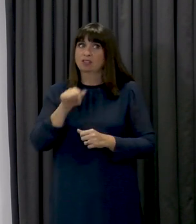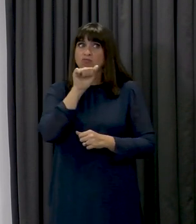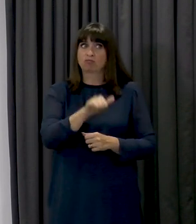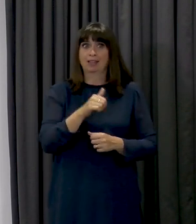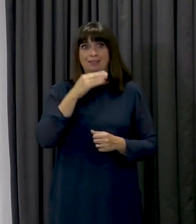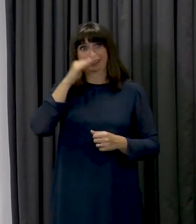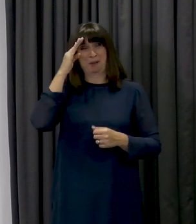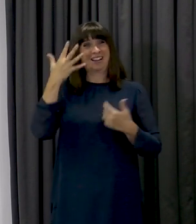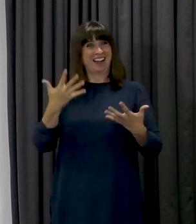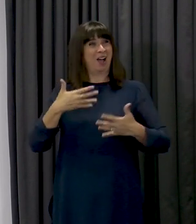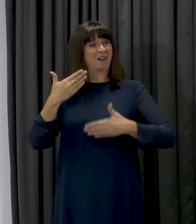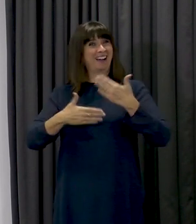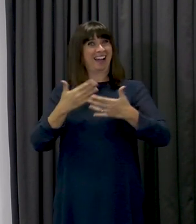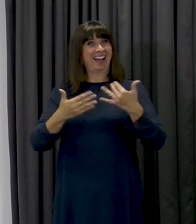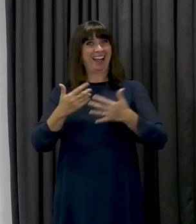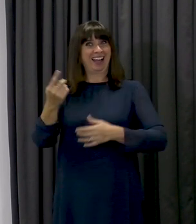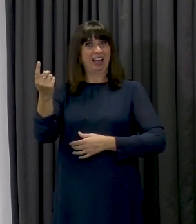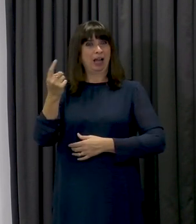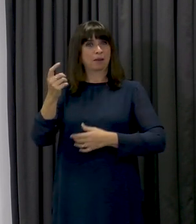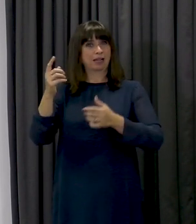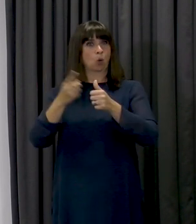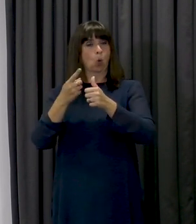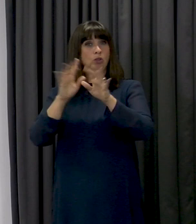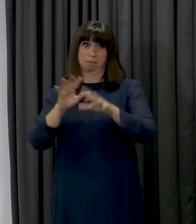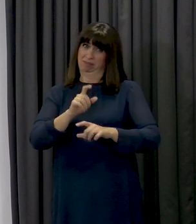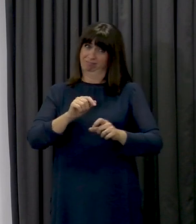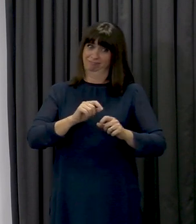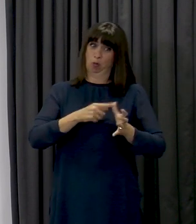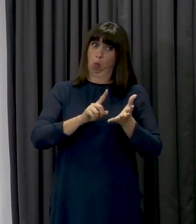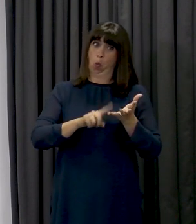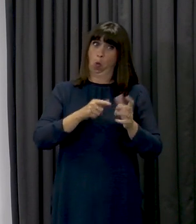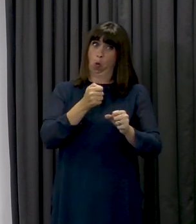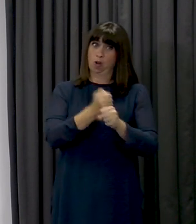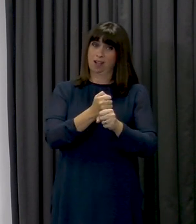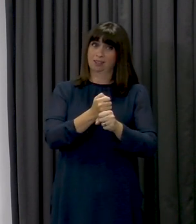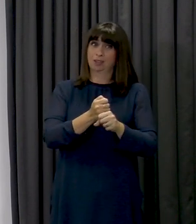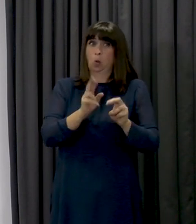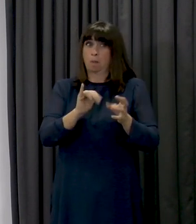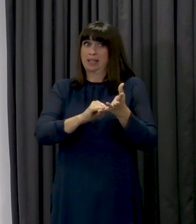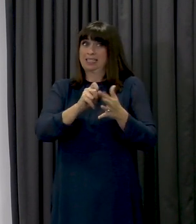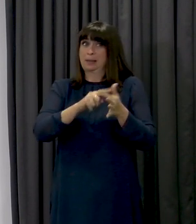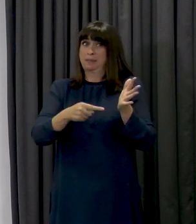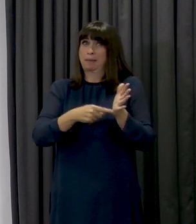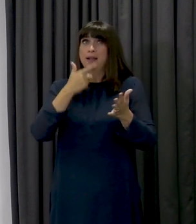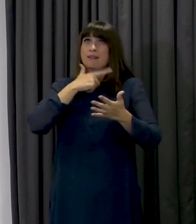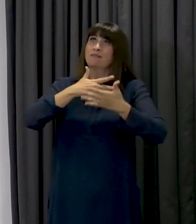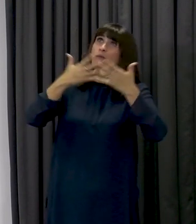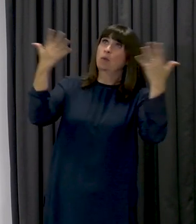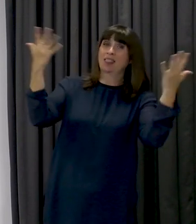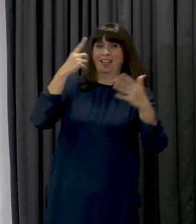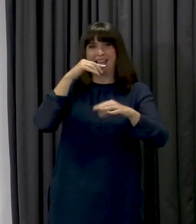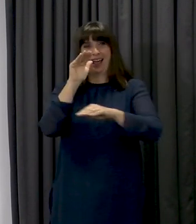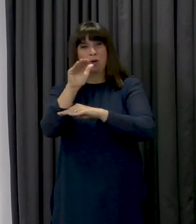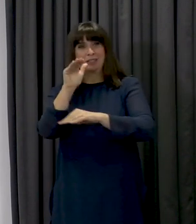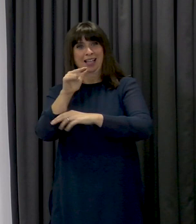are going through our fingers. We still have the whole of August, and with a bit of luck, most of September, in which people will be able to